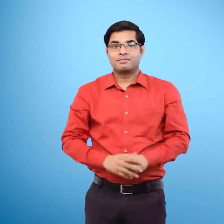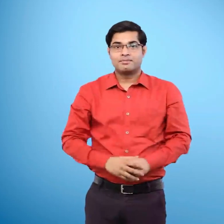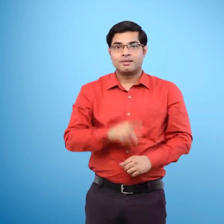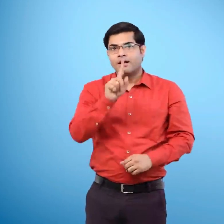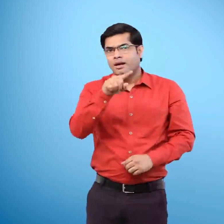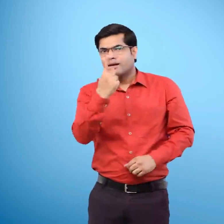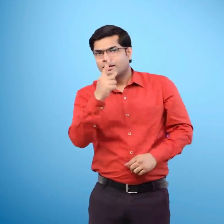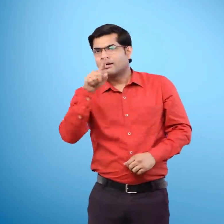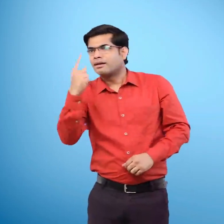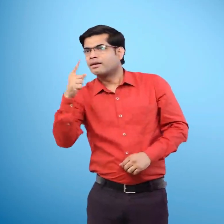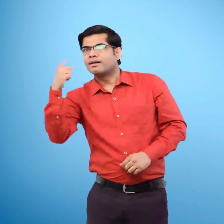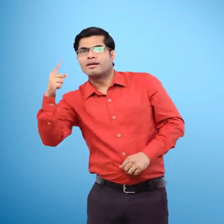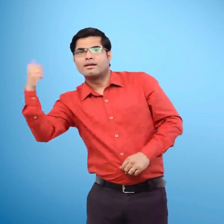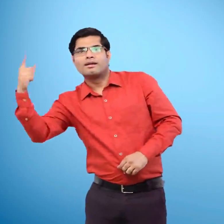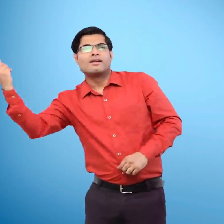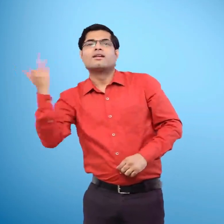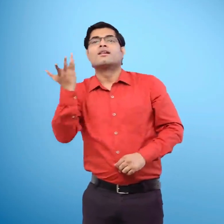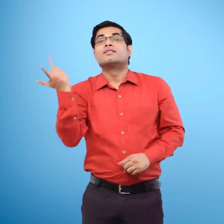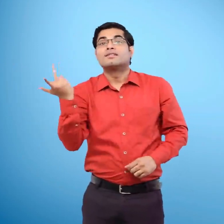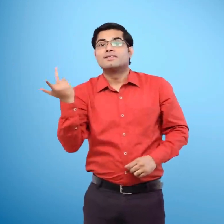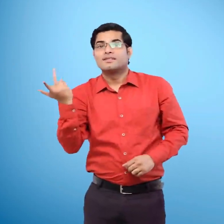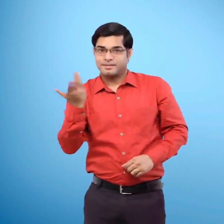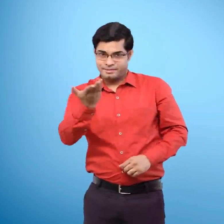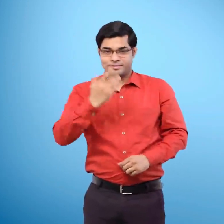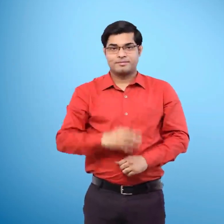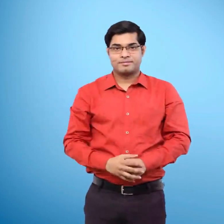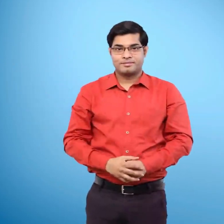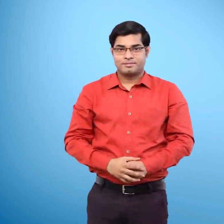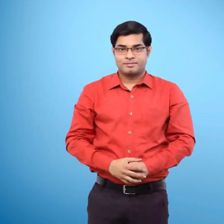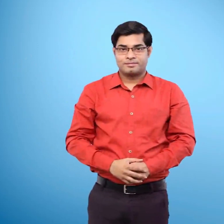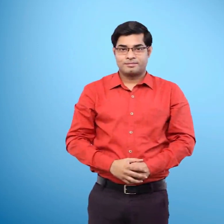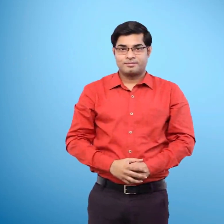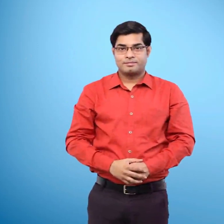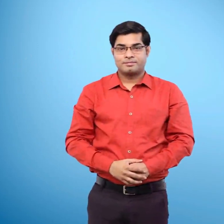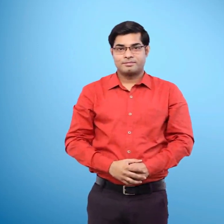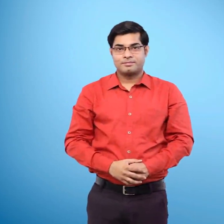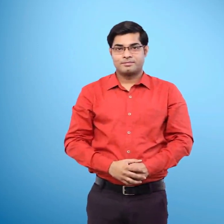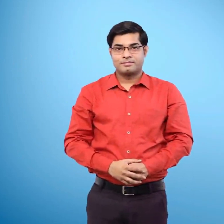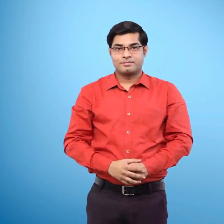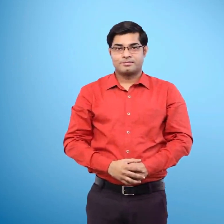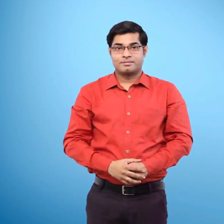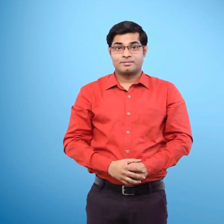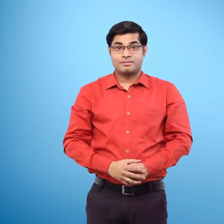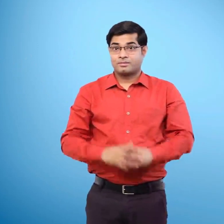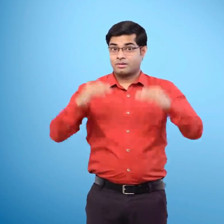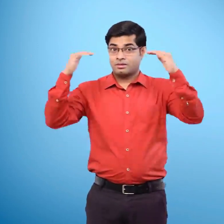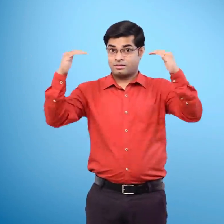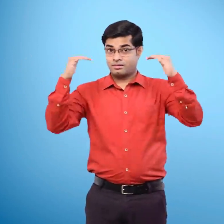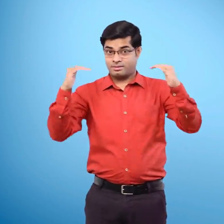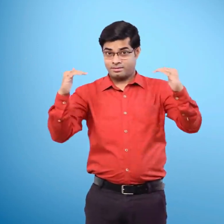Box 4, 5, 6, 7 and 8 are blank. Row